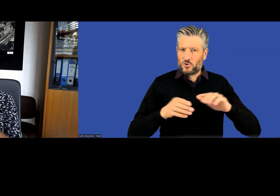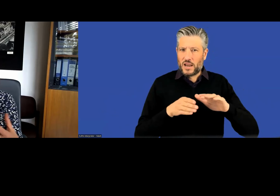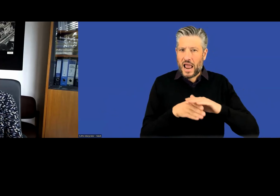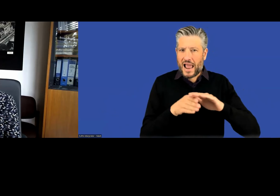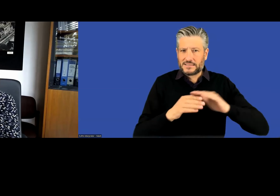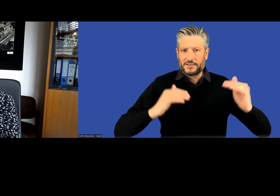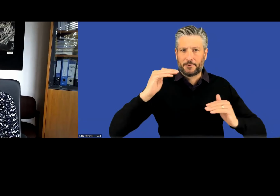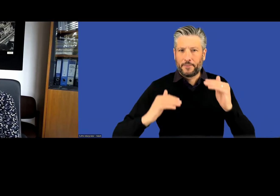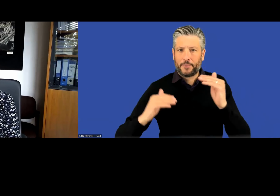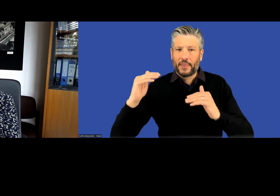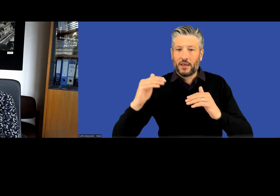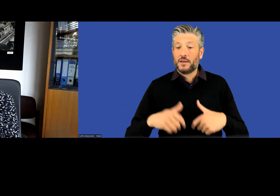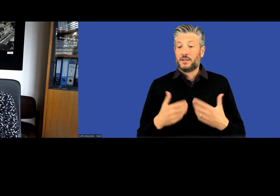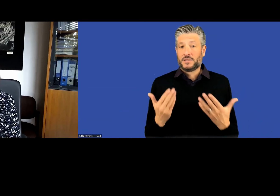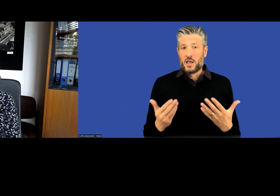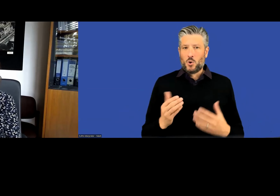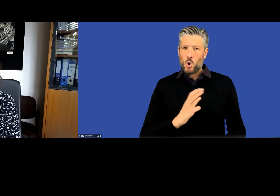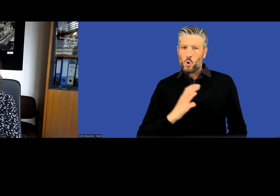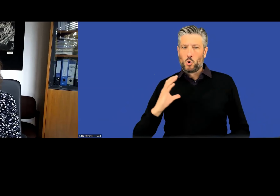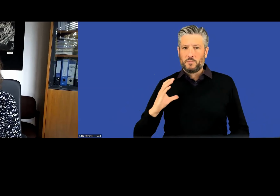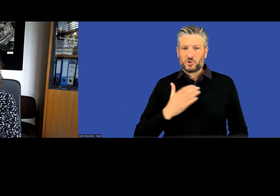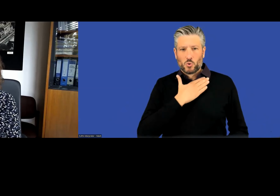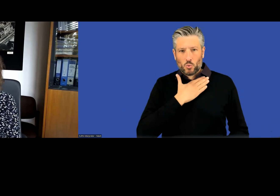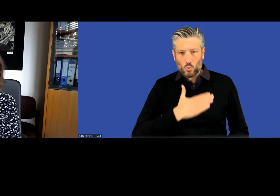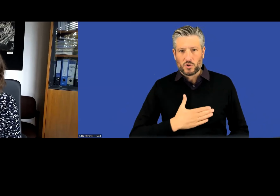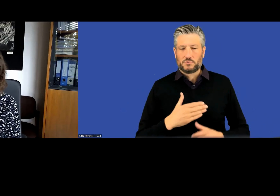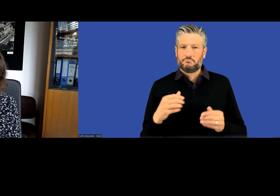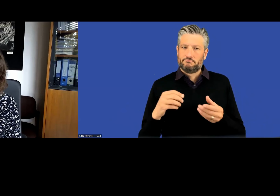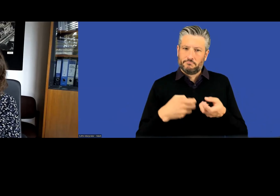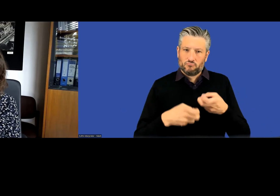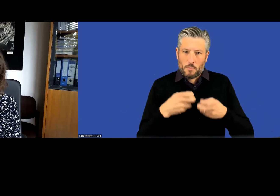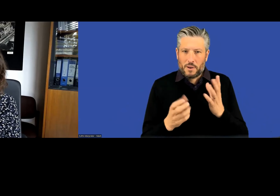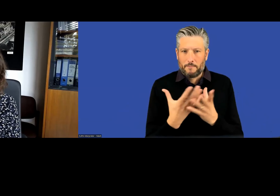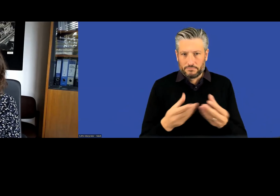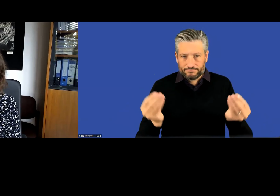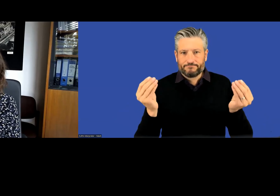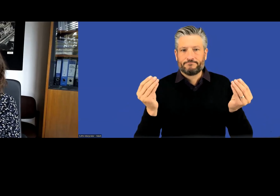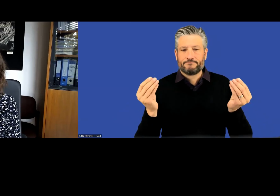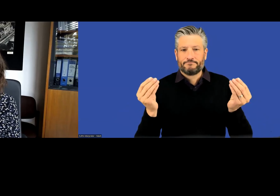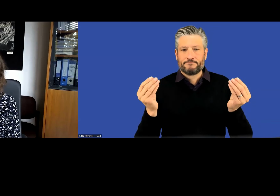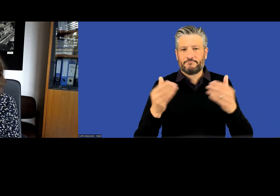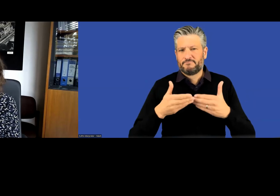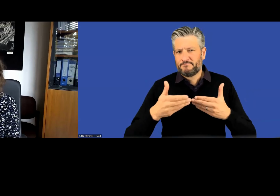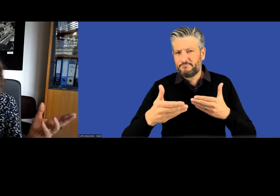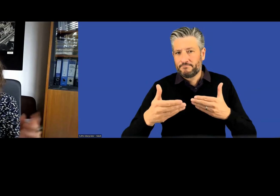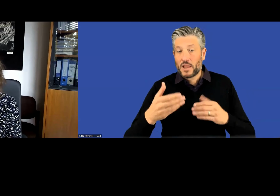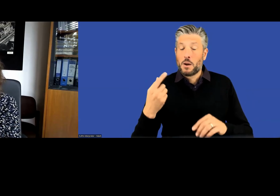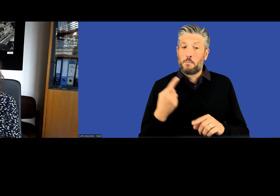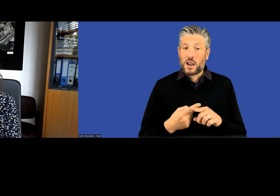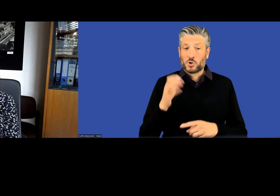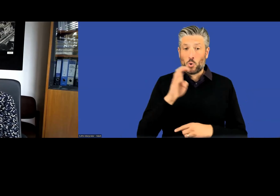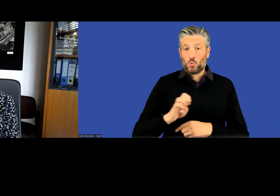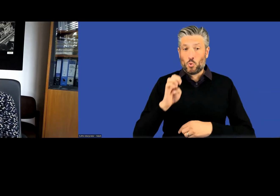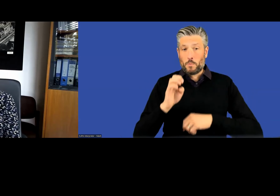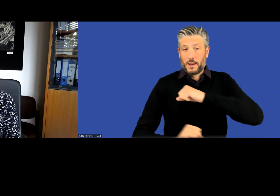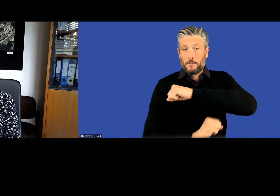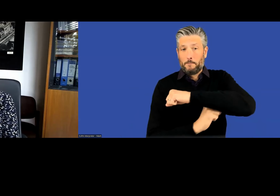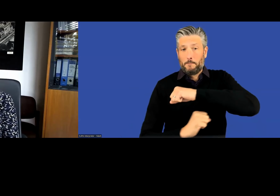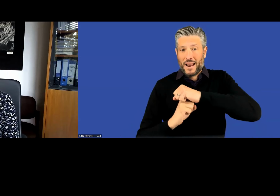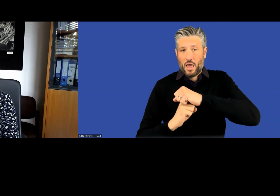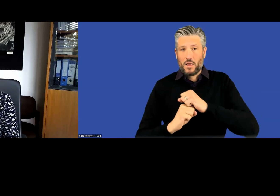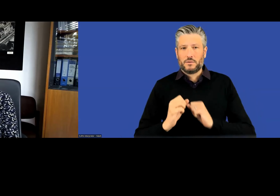overcome also as part of the digital decade. And under initiatives such as the European Pillar on Social Rights, which Nasreen mentioned,